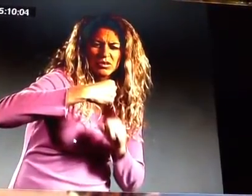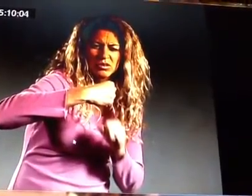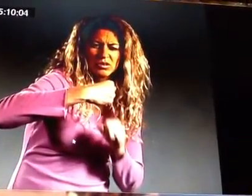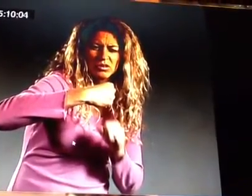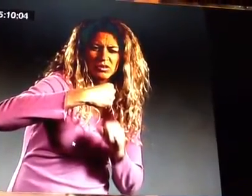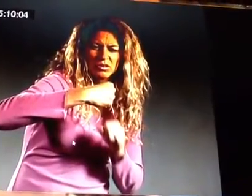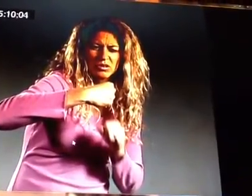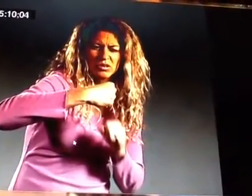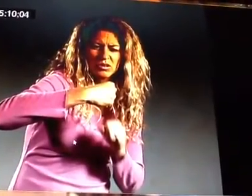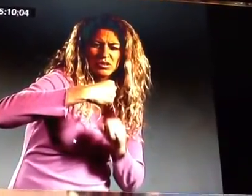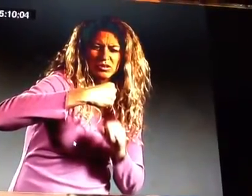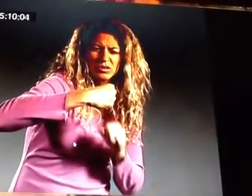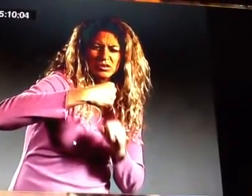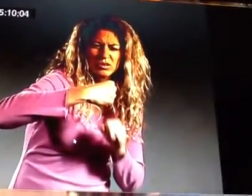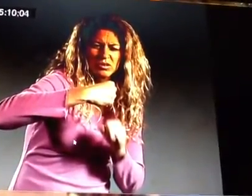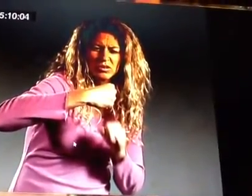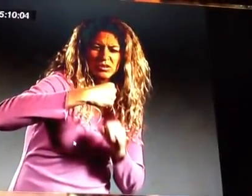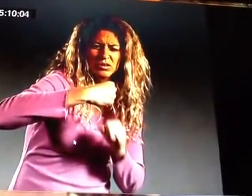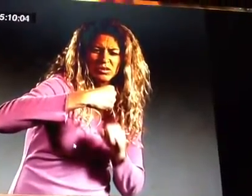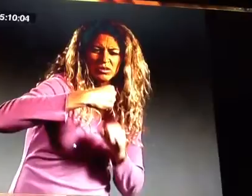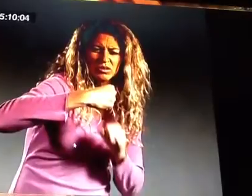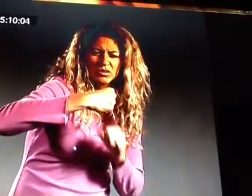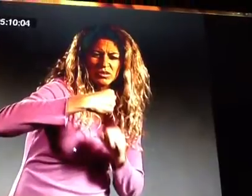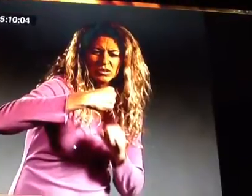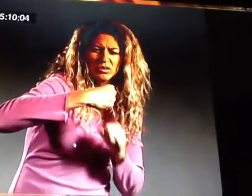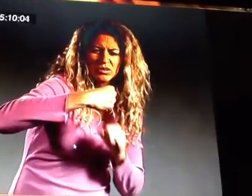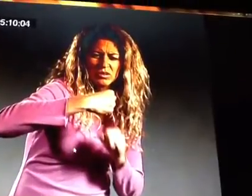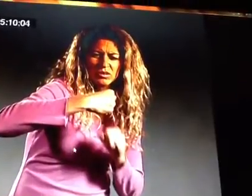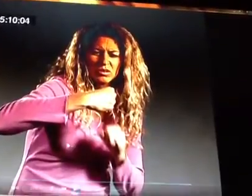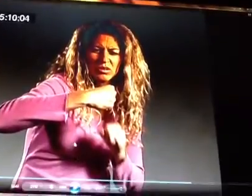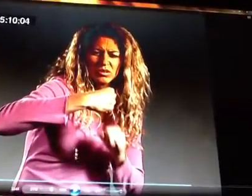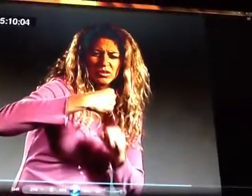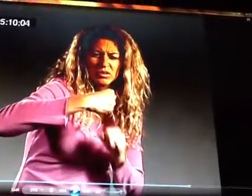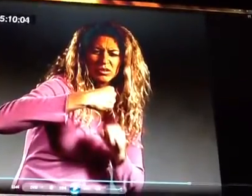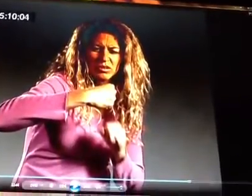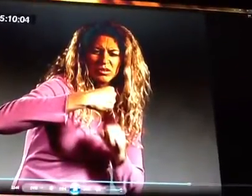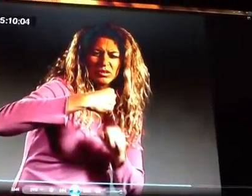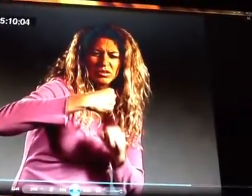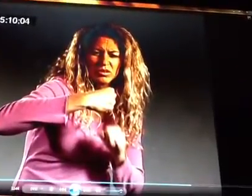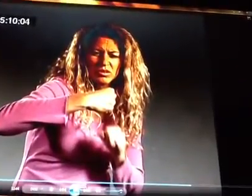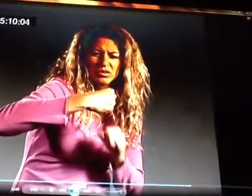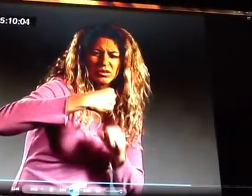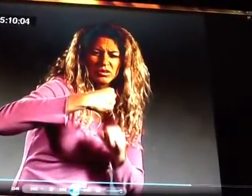instead of putting just one little seed in each spot, I took the package and I sprinkled all the seeds out down the row.